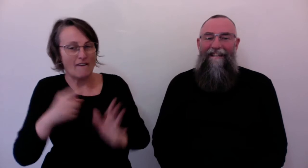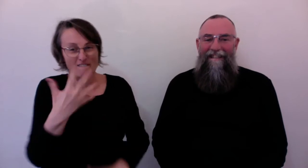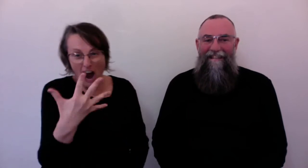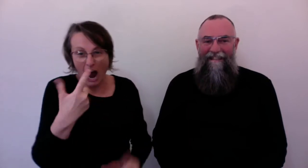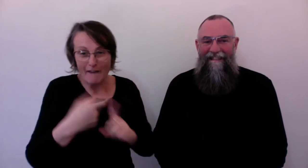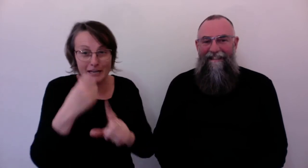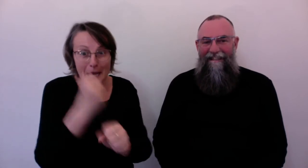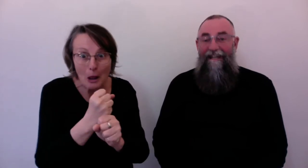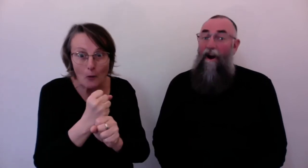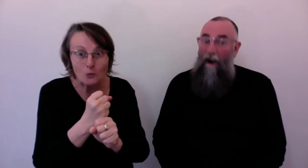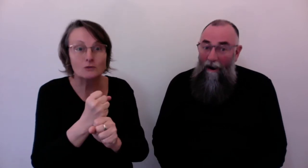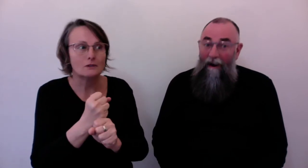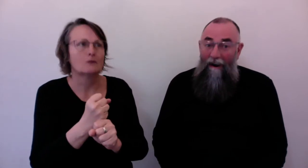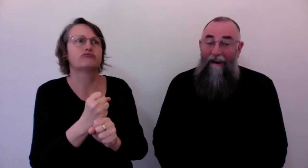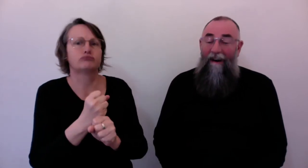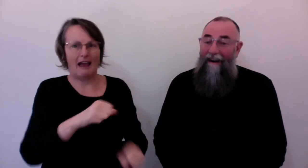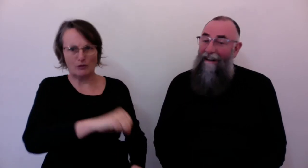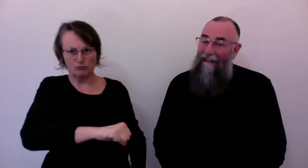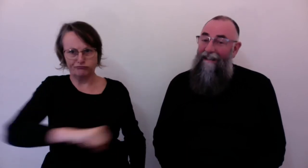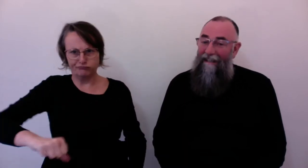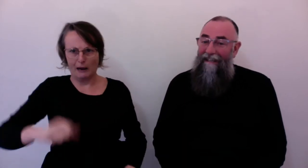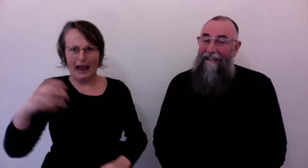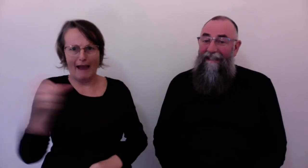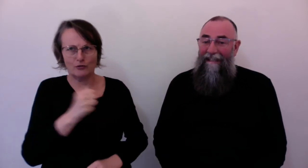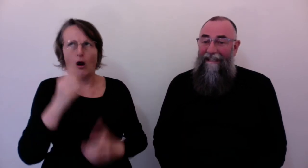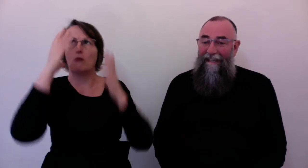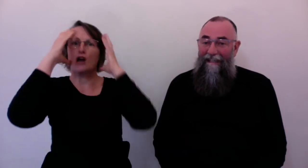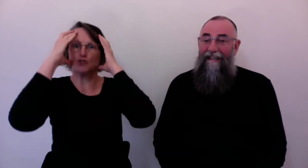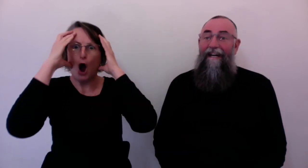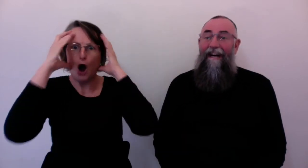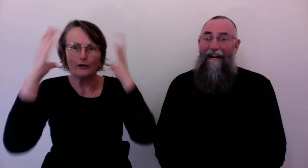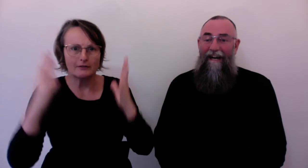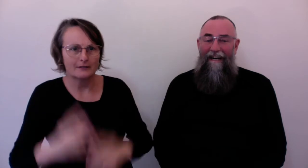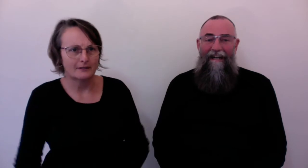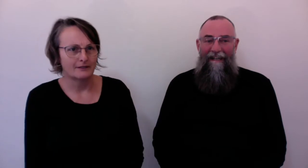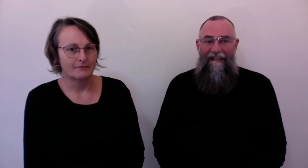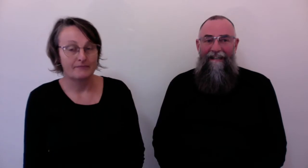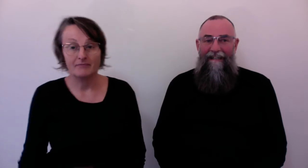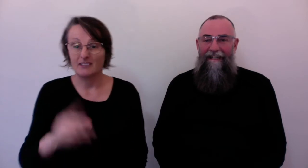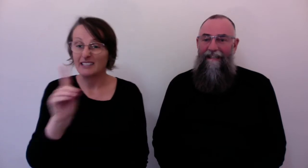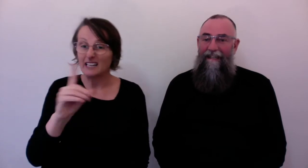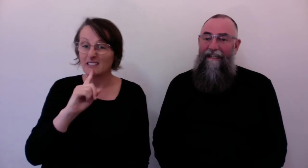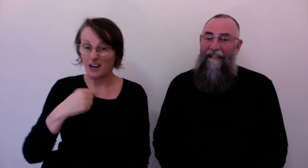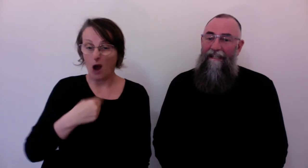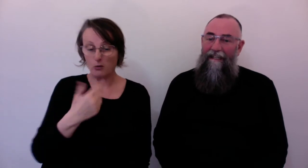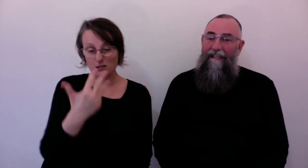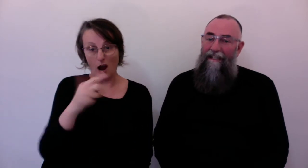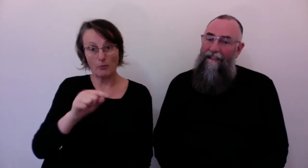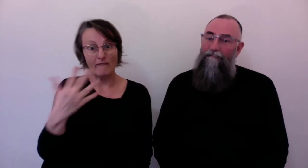kilos. Oh, really? Yeah, had to C-section that baby out. yeah, Jesus. I was 9.5 pounds, poor mum. Oh, Had a big wow. fat tumor hanging Oh, off I the know back, but, you know,